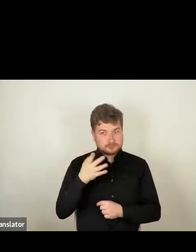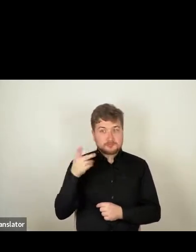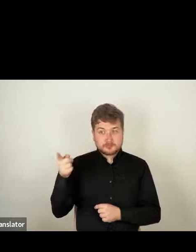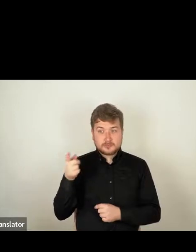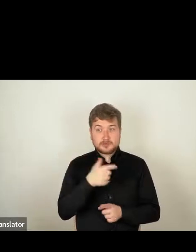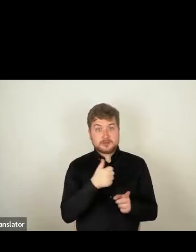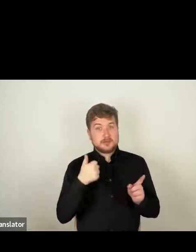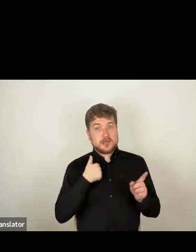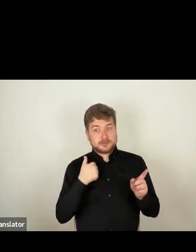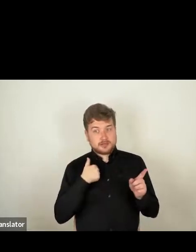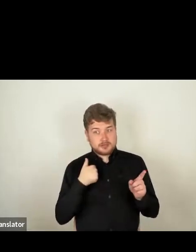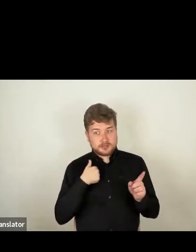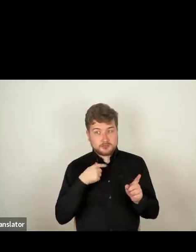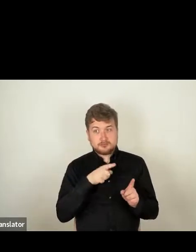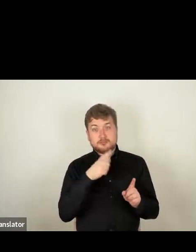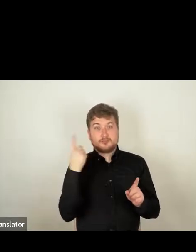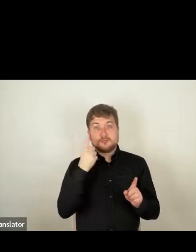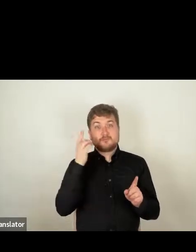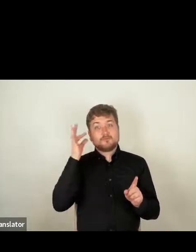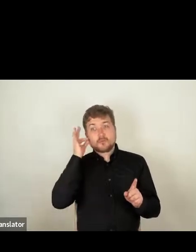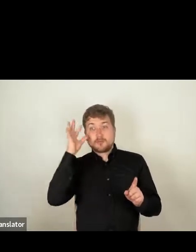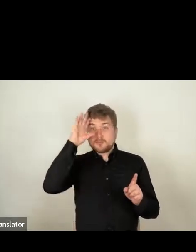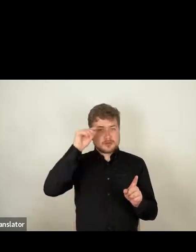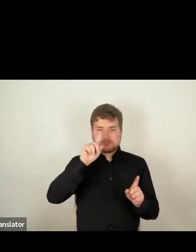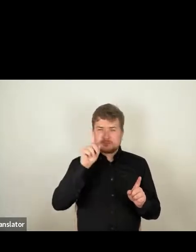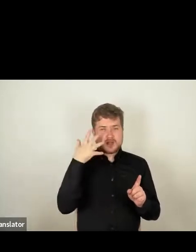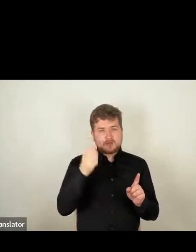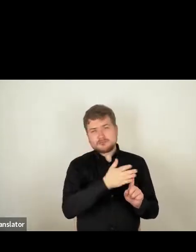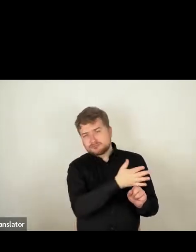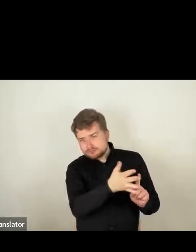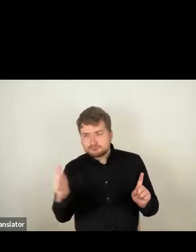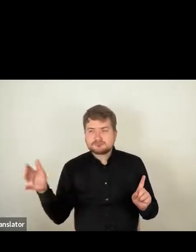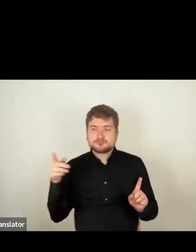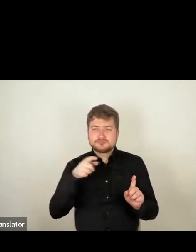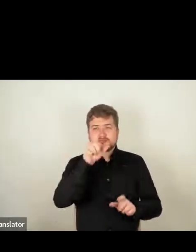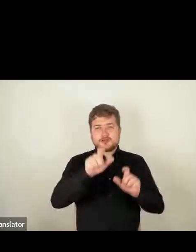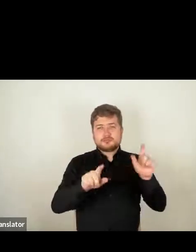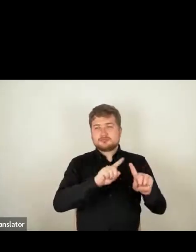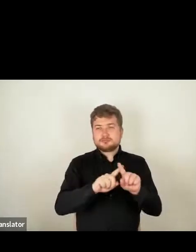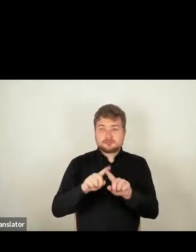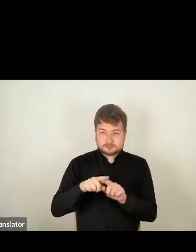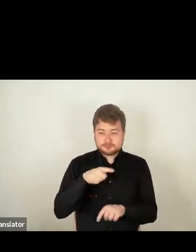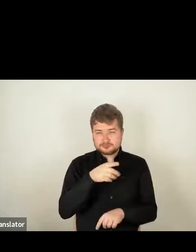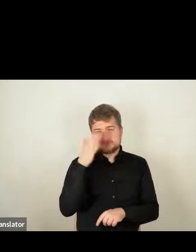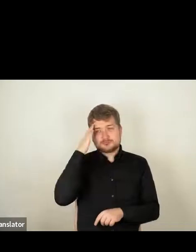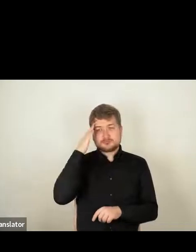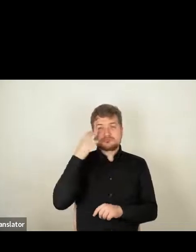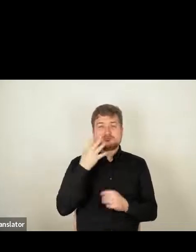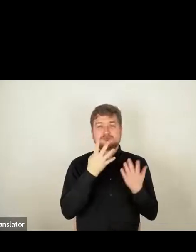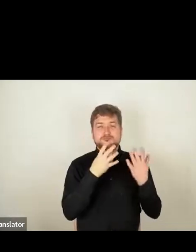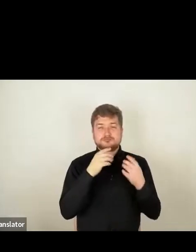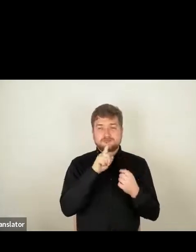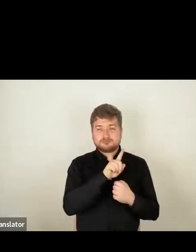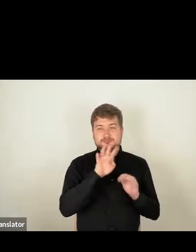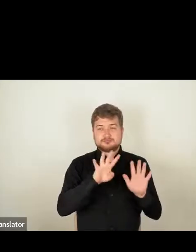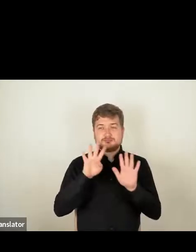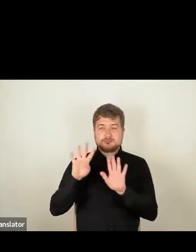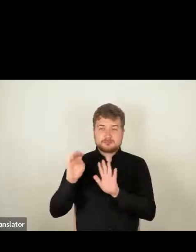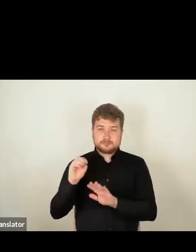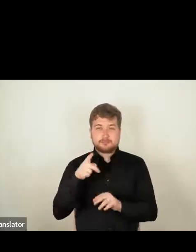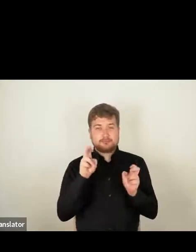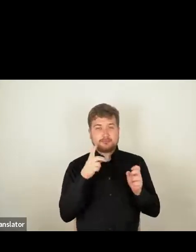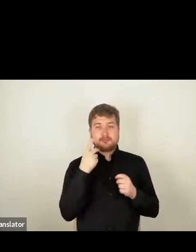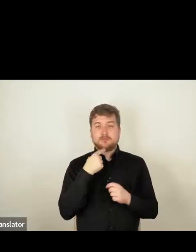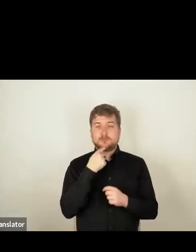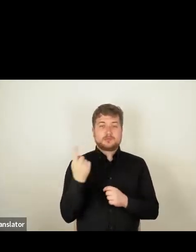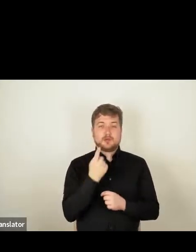of the gender-based analysis that we did back in 1996 when I was minister was binary. It was about looking at the reality of the lives